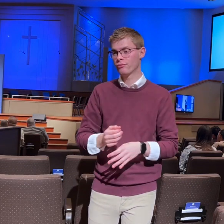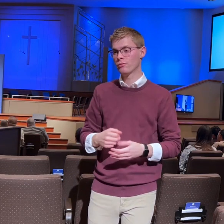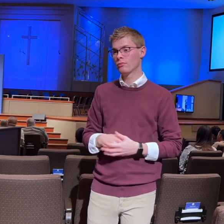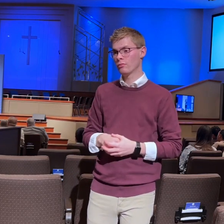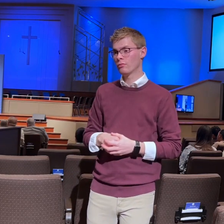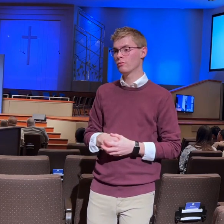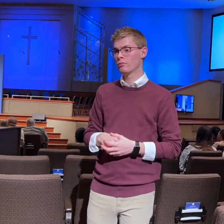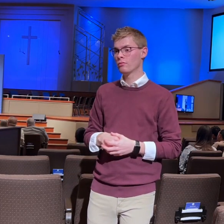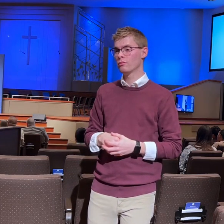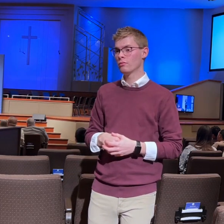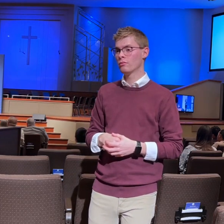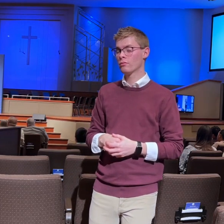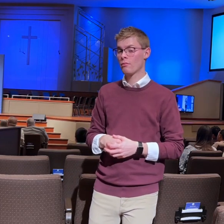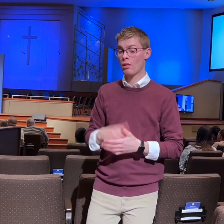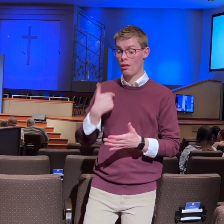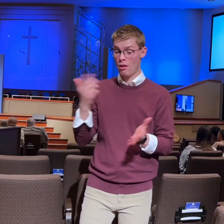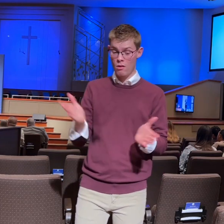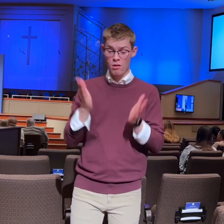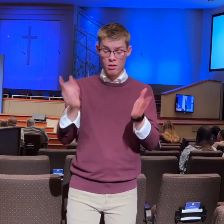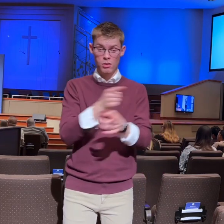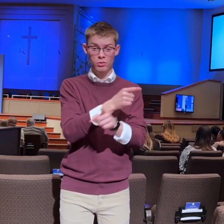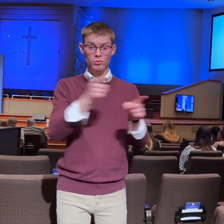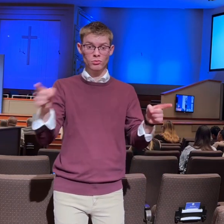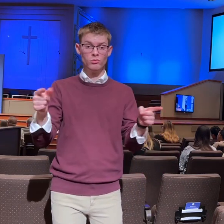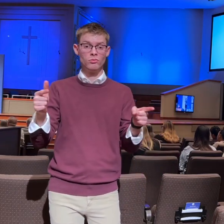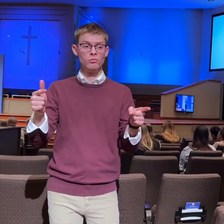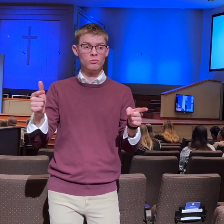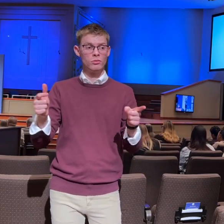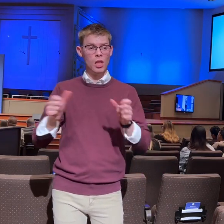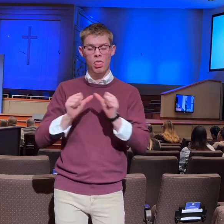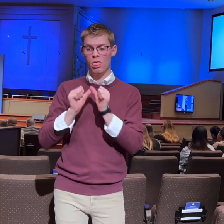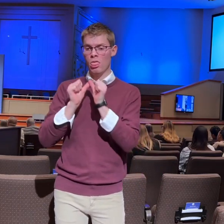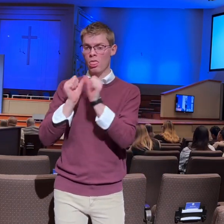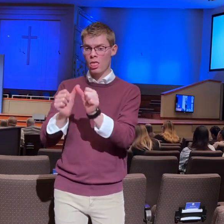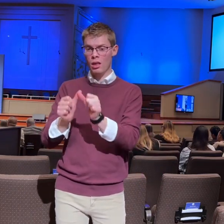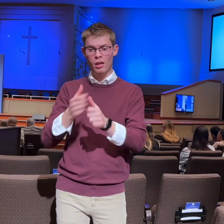stay hungry for God's word.